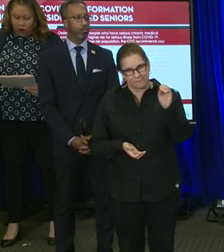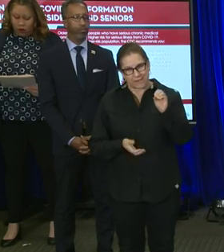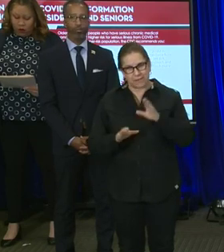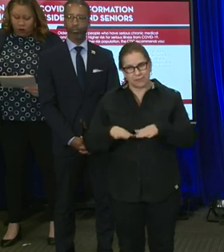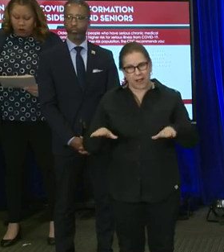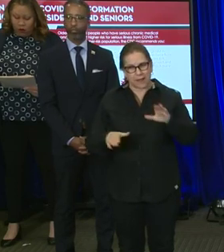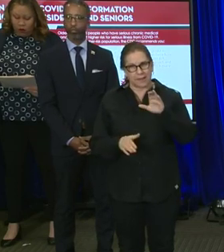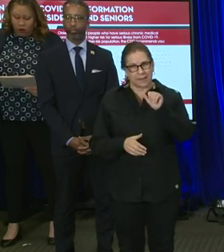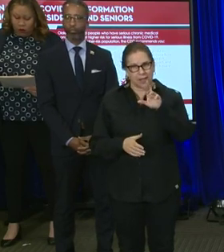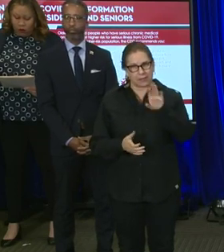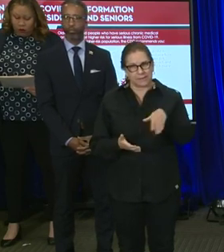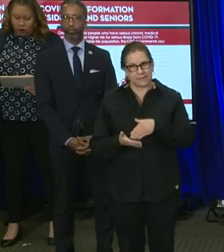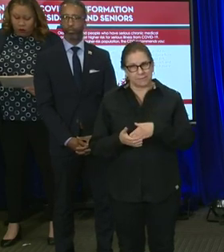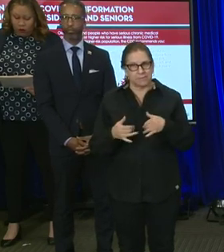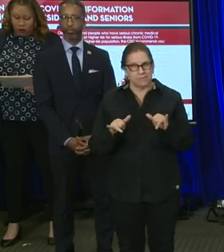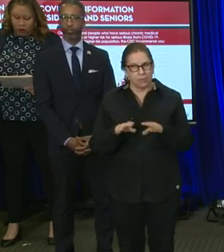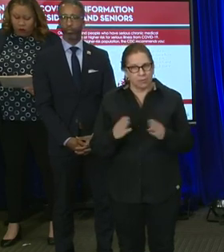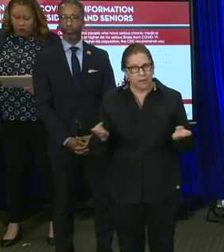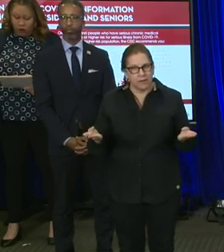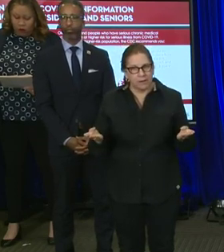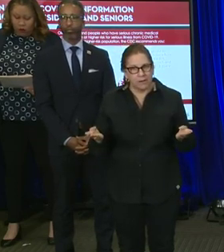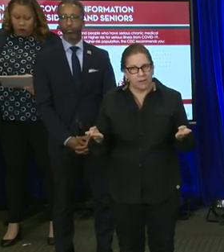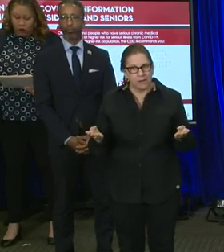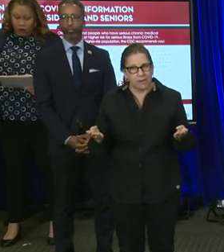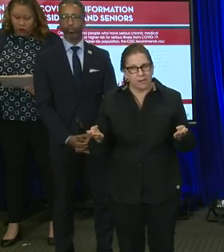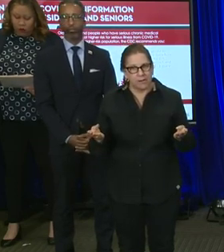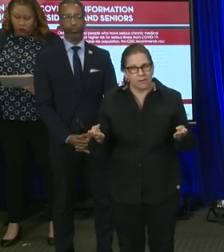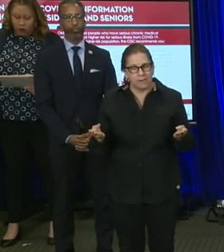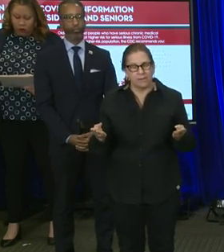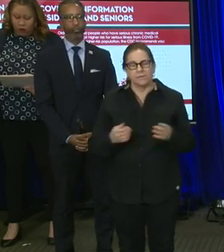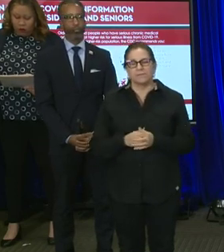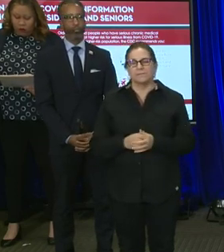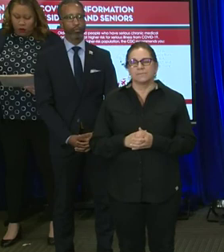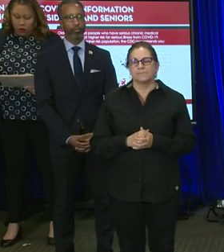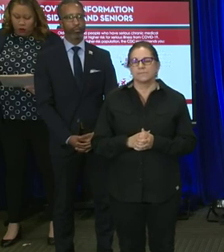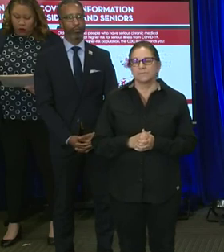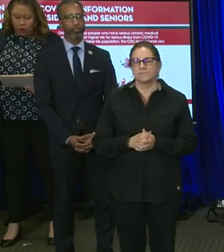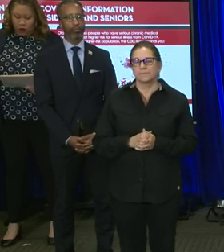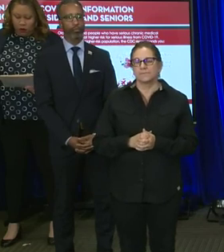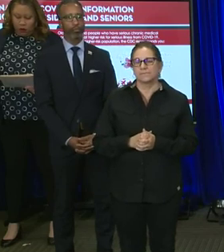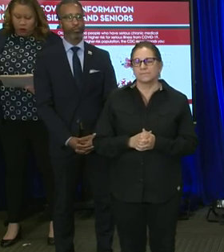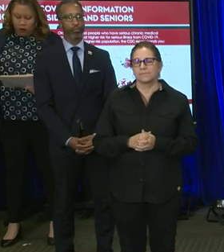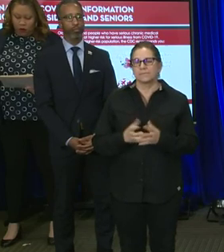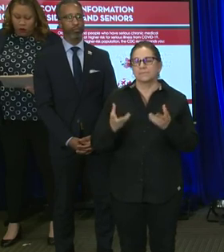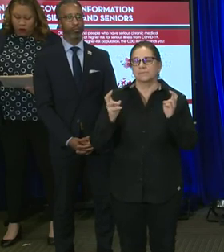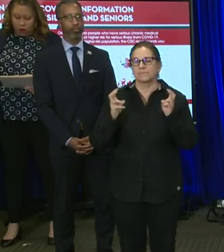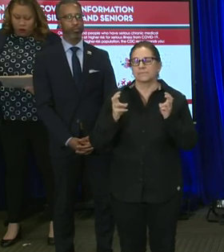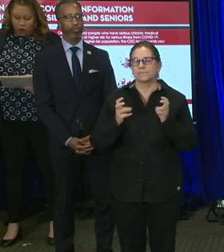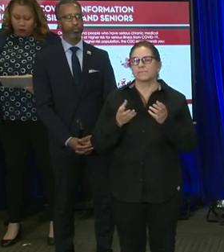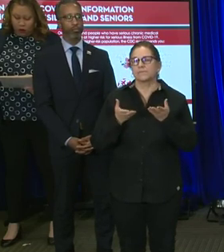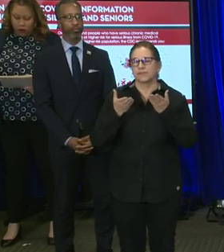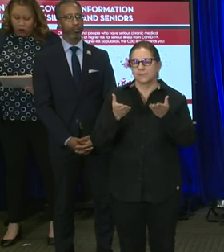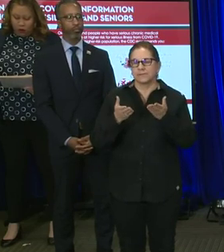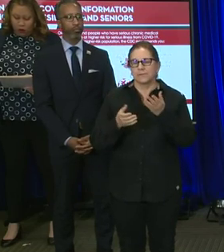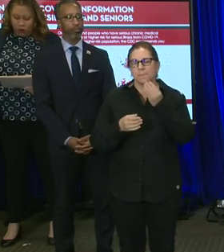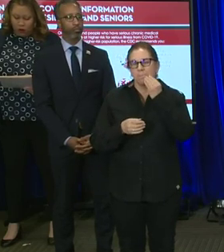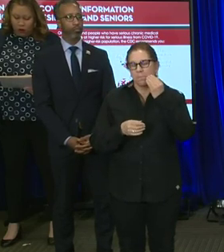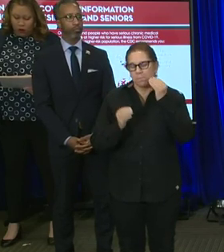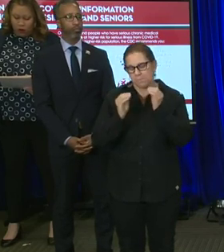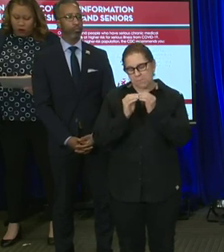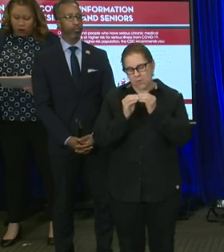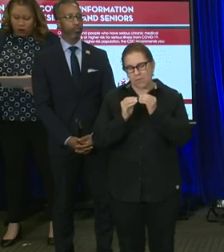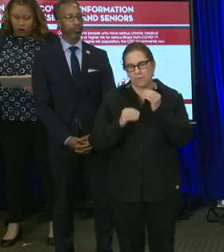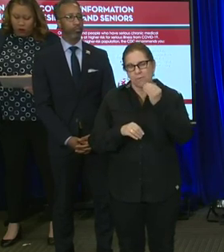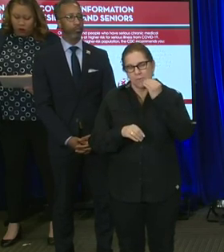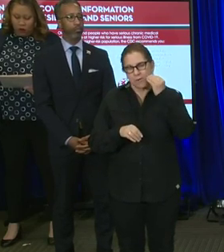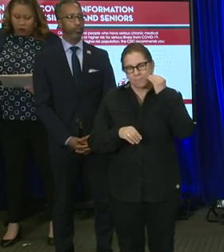home-based locations. We encourage additional home-based and other providers to consider remaining open to meet